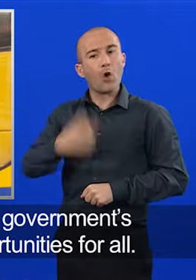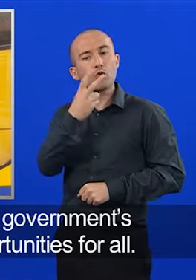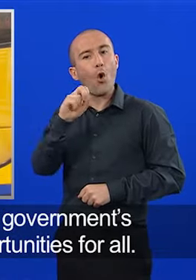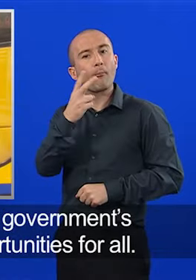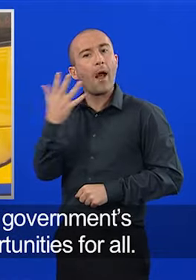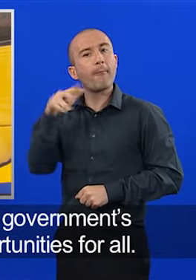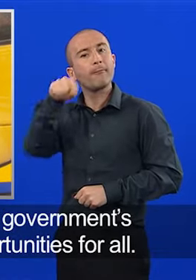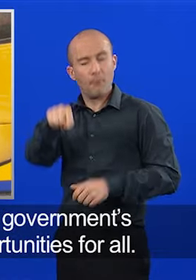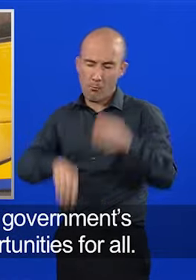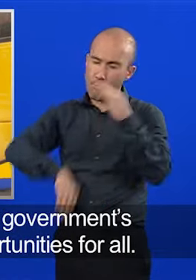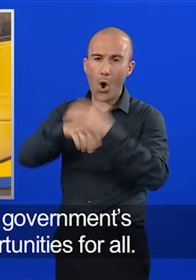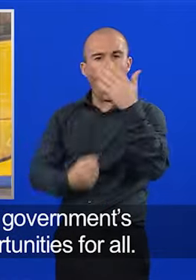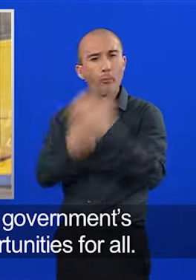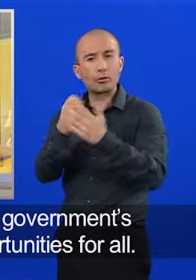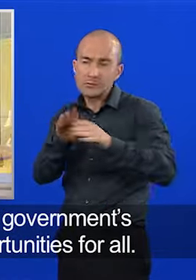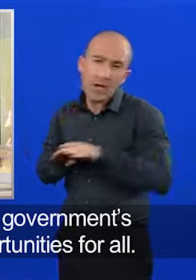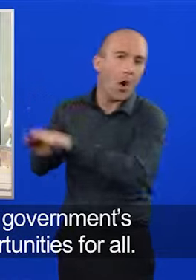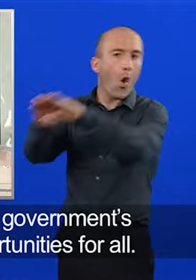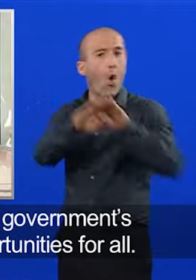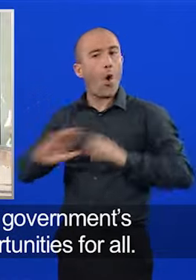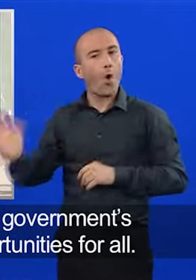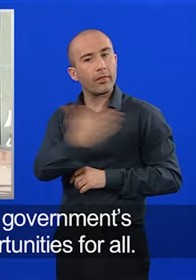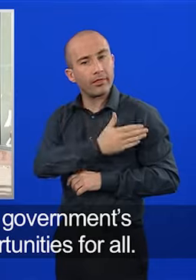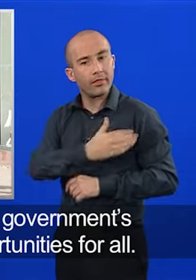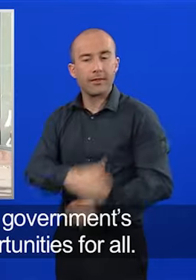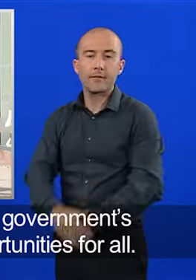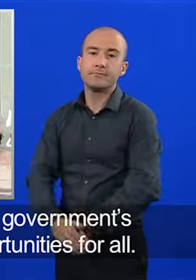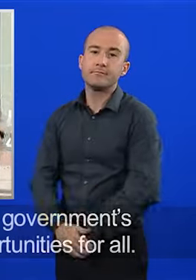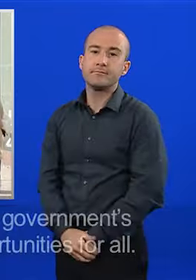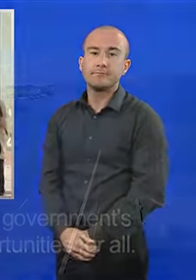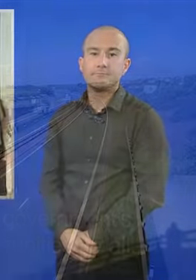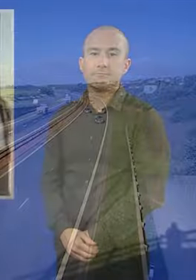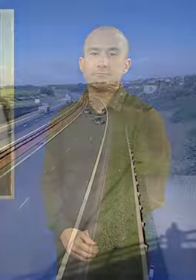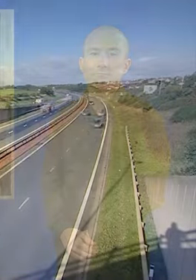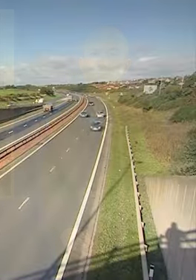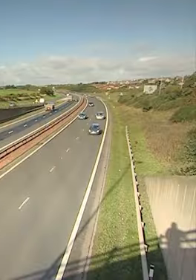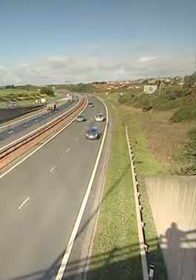the government's 2025 vision of full opportunities for all.